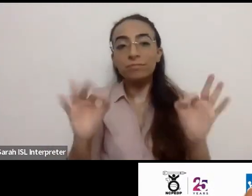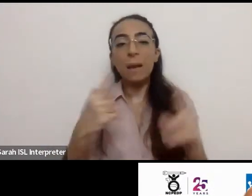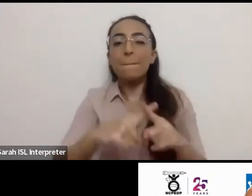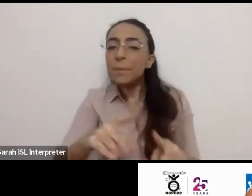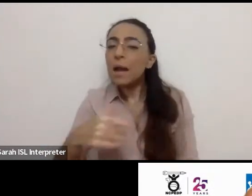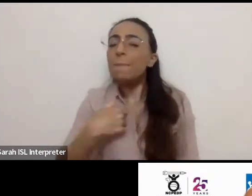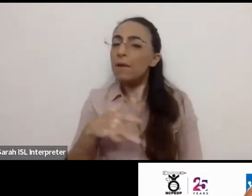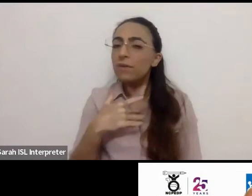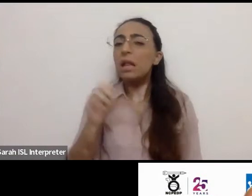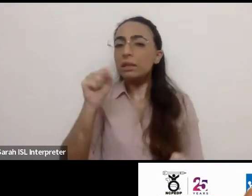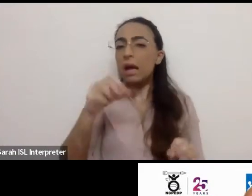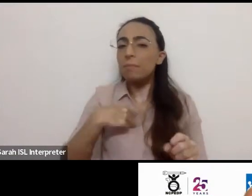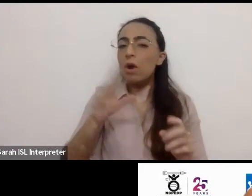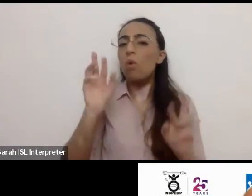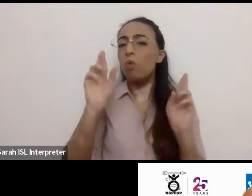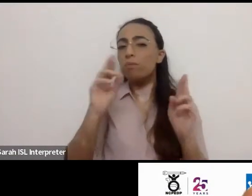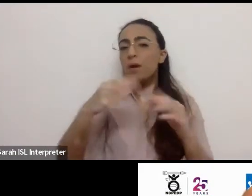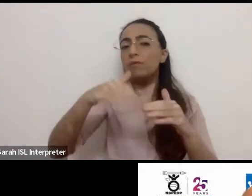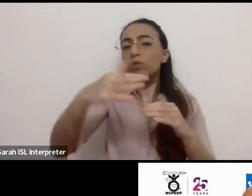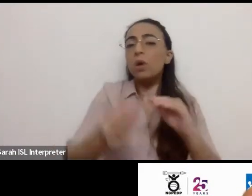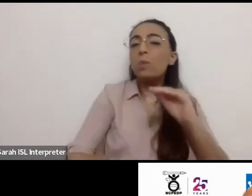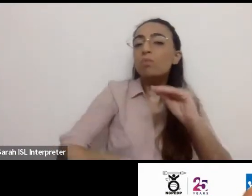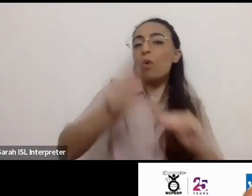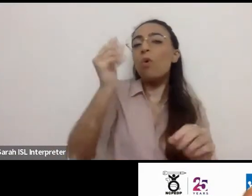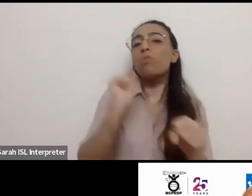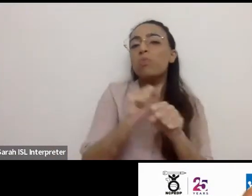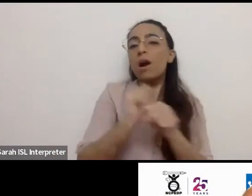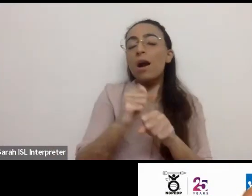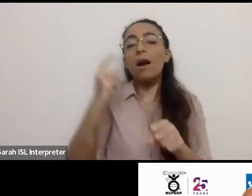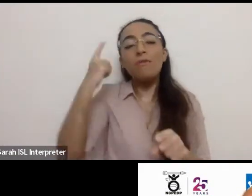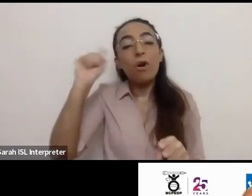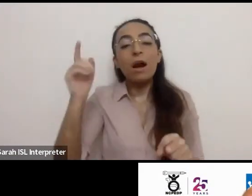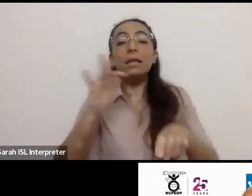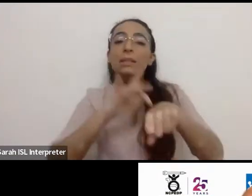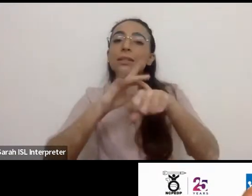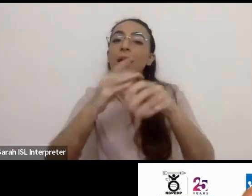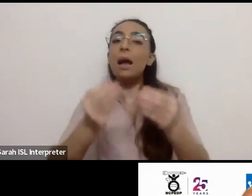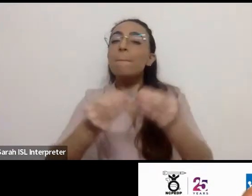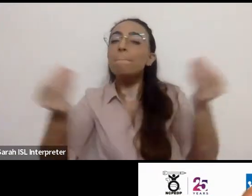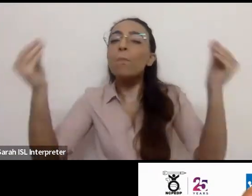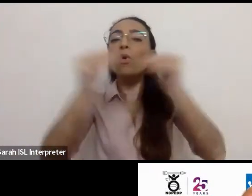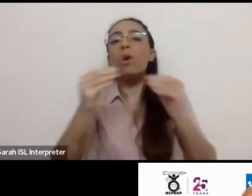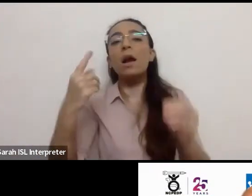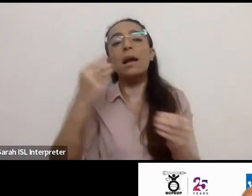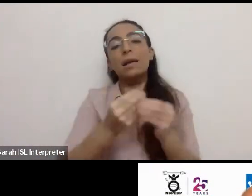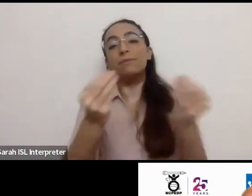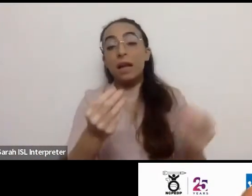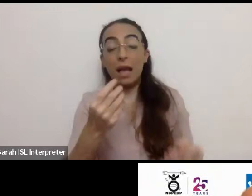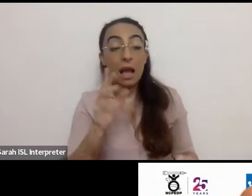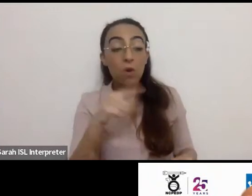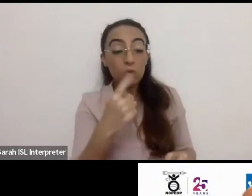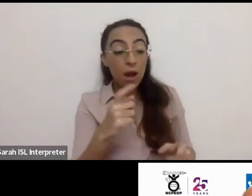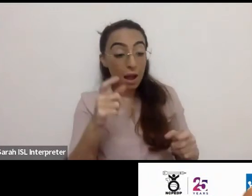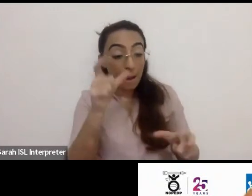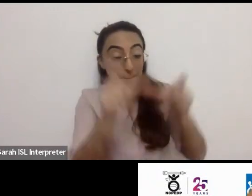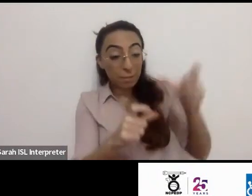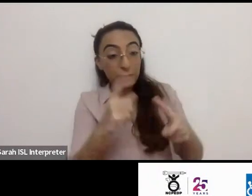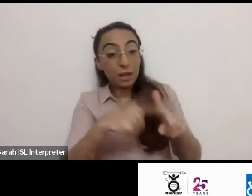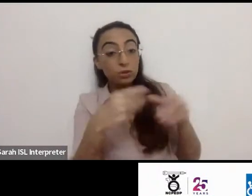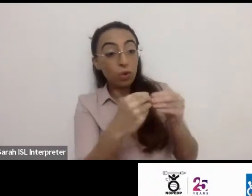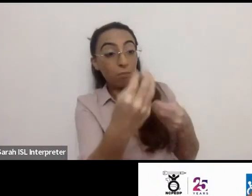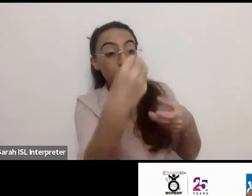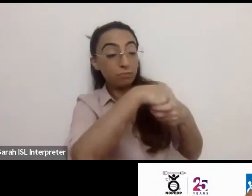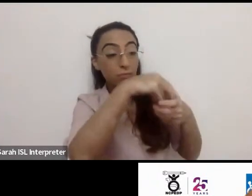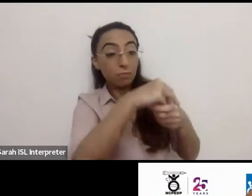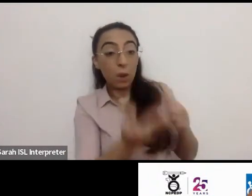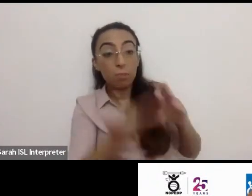and there's a focus on how we can drive more broad-based sensitization. I think that will also come with scale building